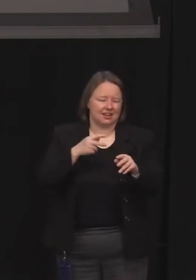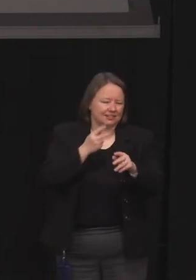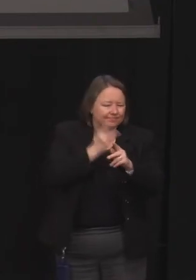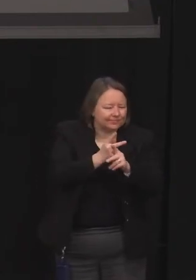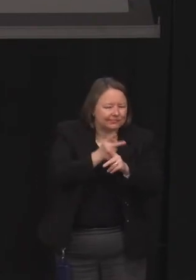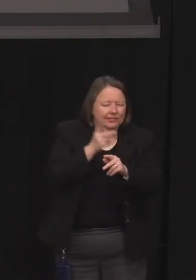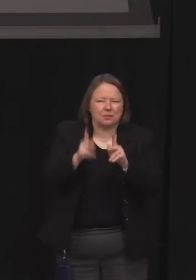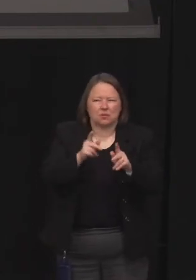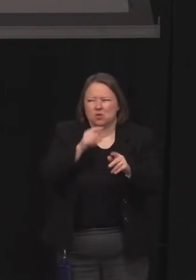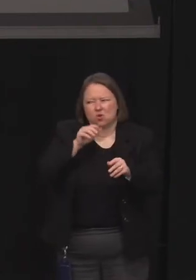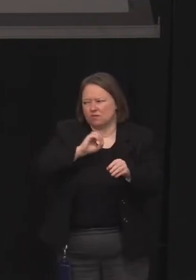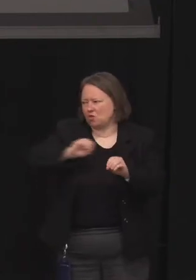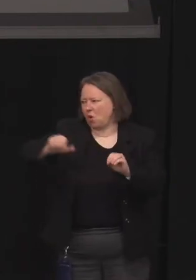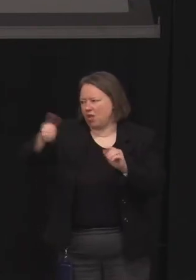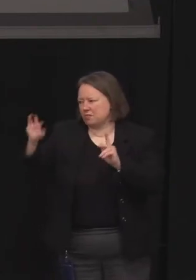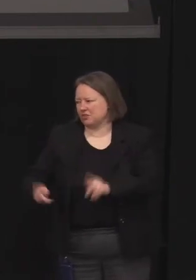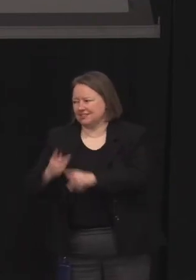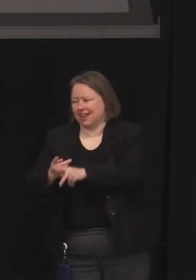not have anyone to watch over them.